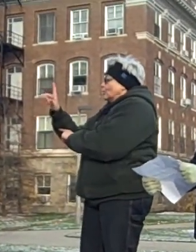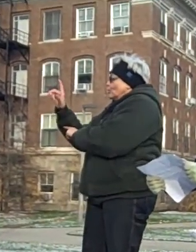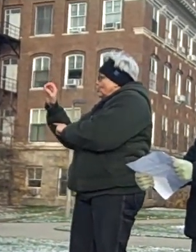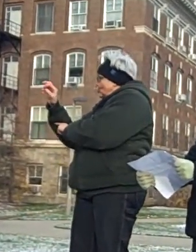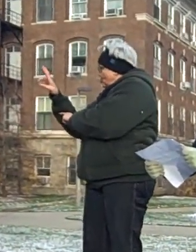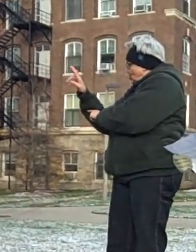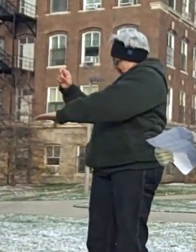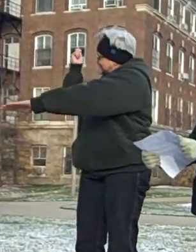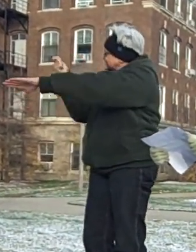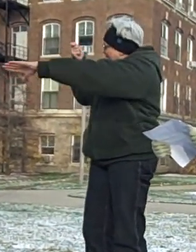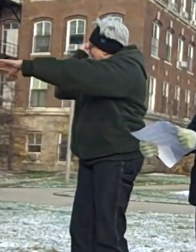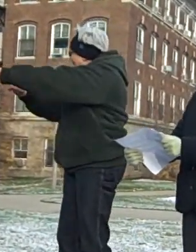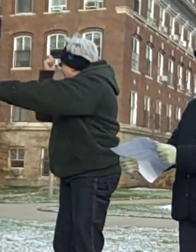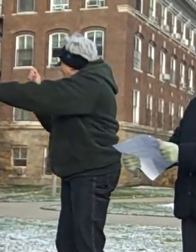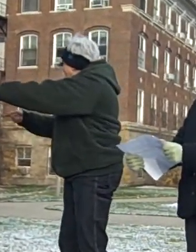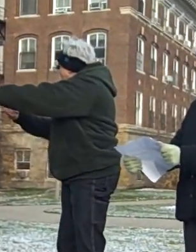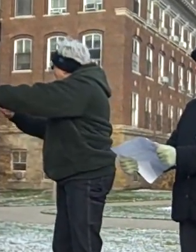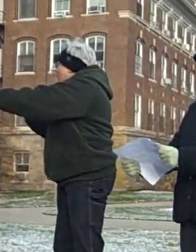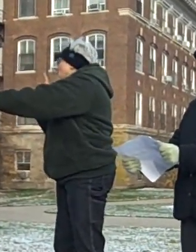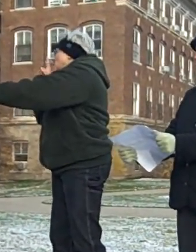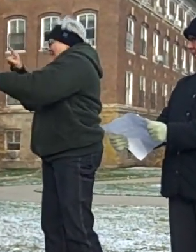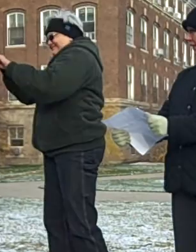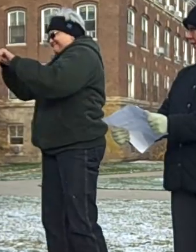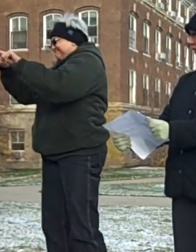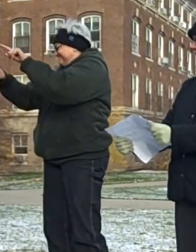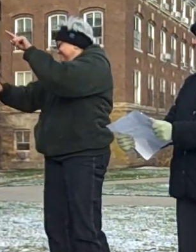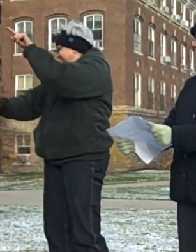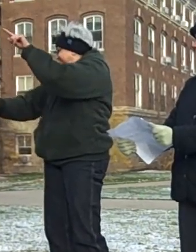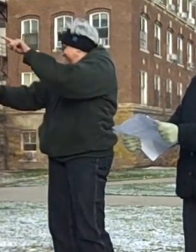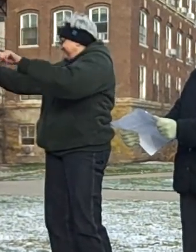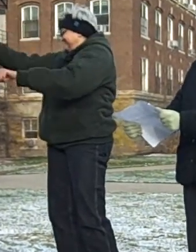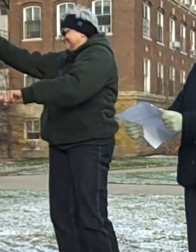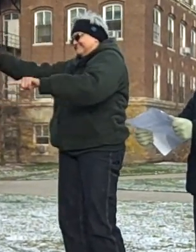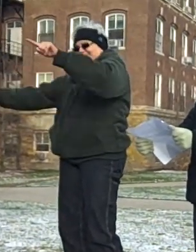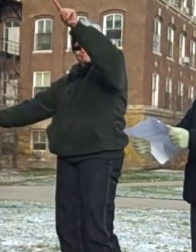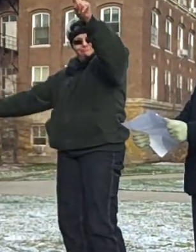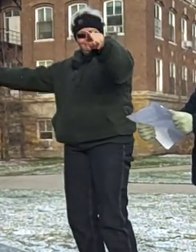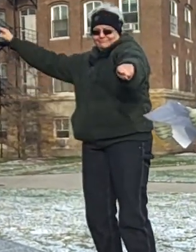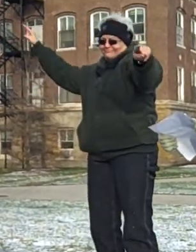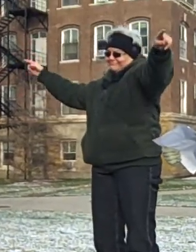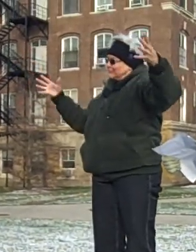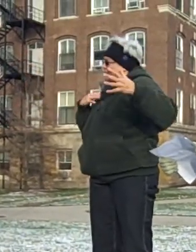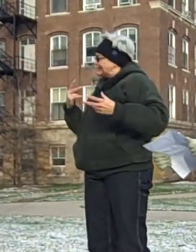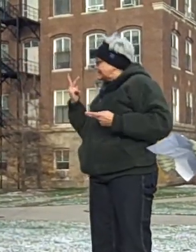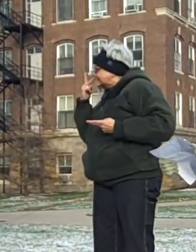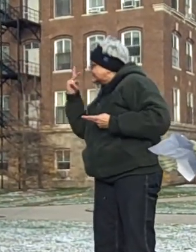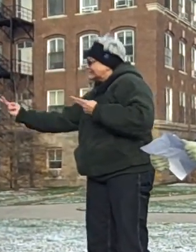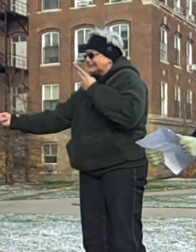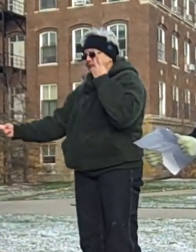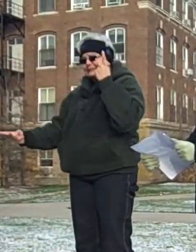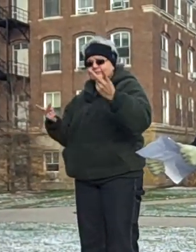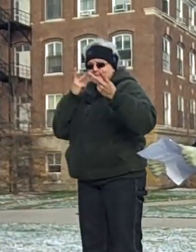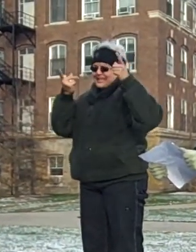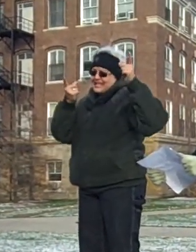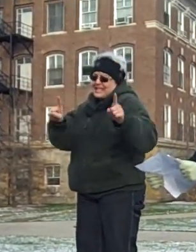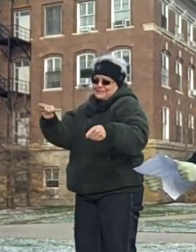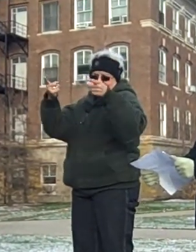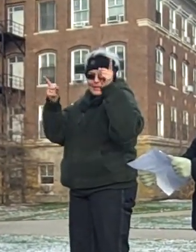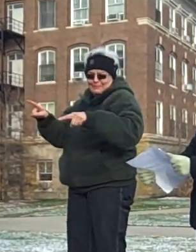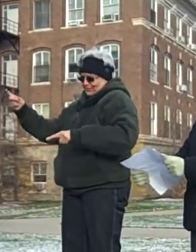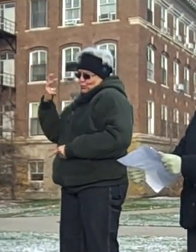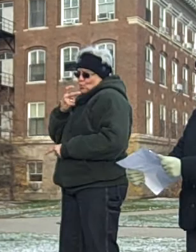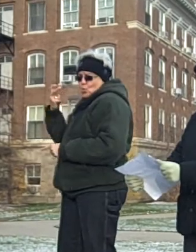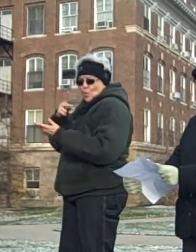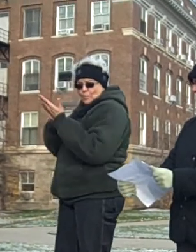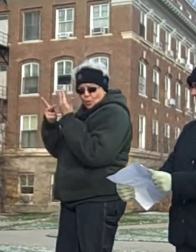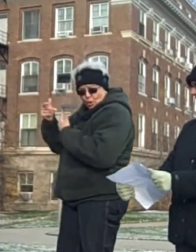And teachers used rulers and slapped us on the hand to stop us from signing. The punishments varied, but they were severe, and I saw